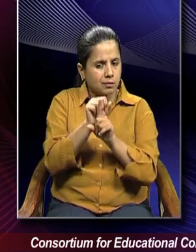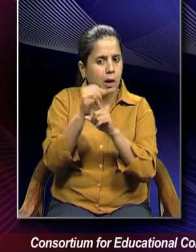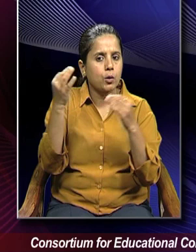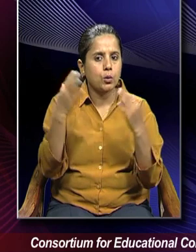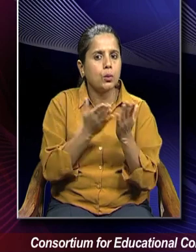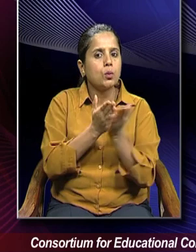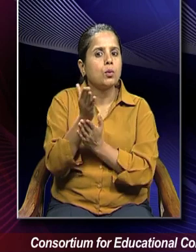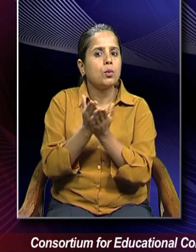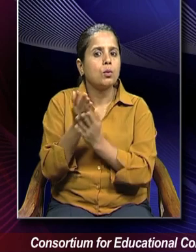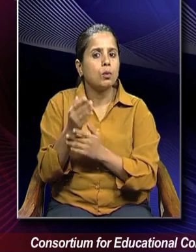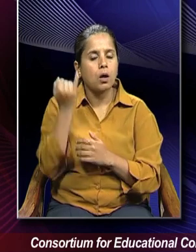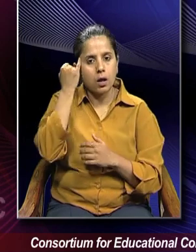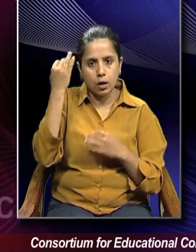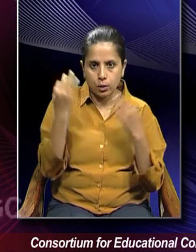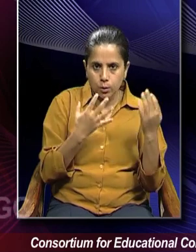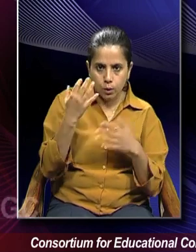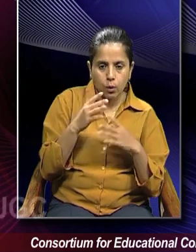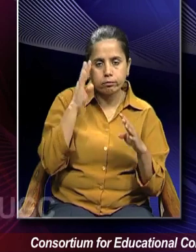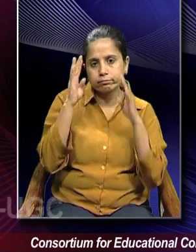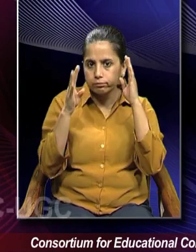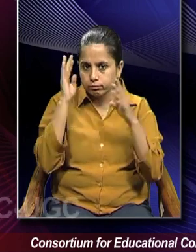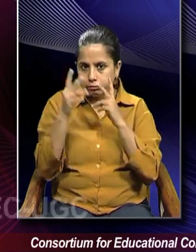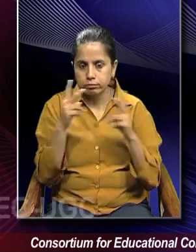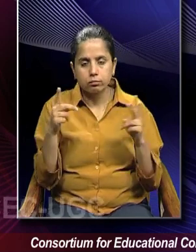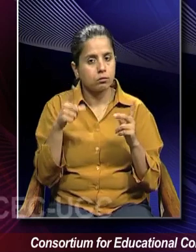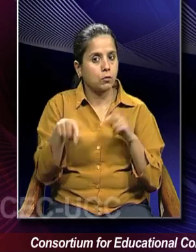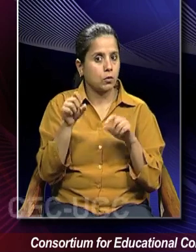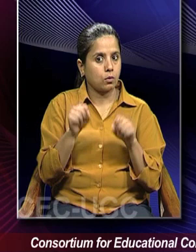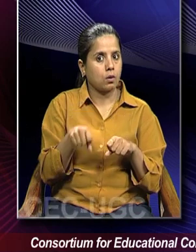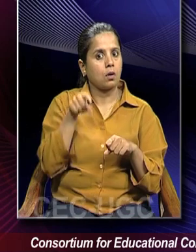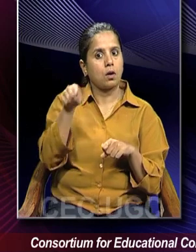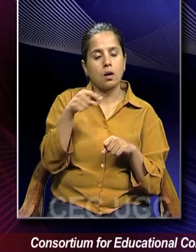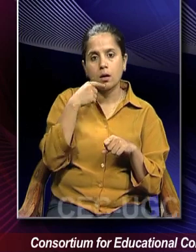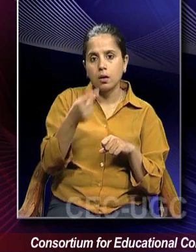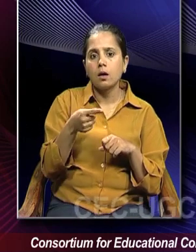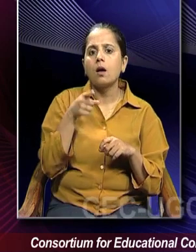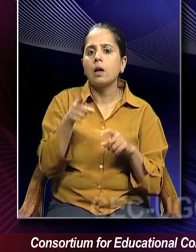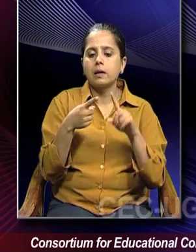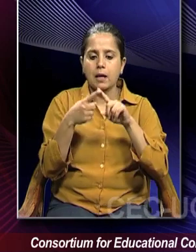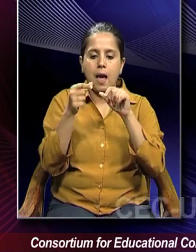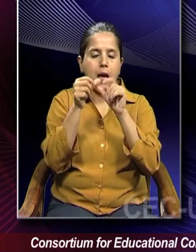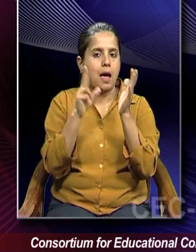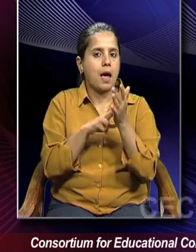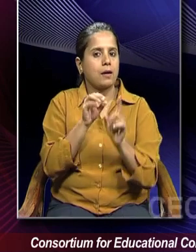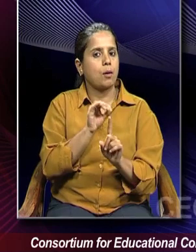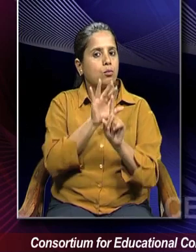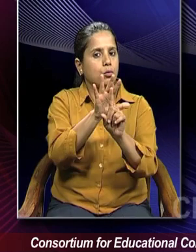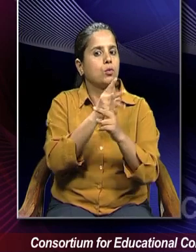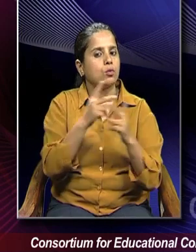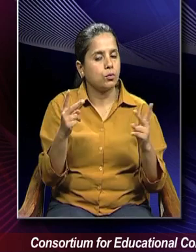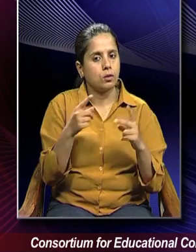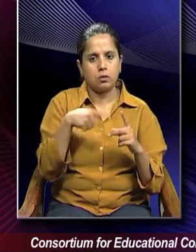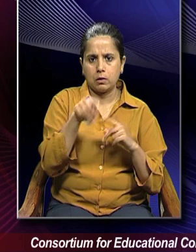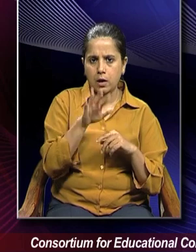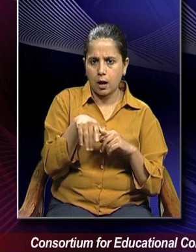path through innovation and creativity, and it can also be referred to as TAN approach, wherein it is